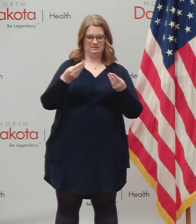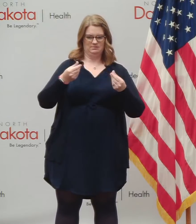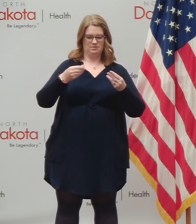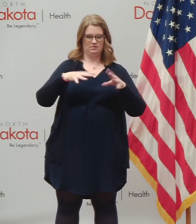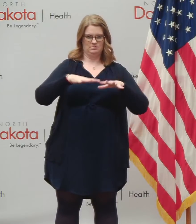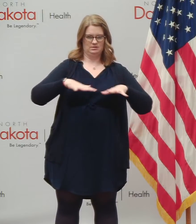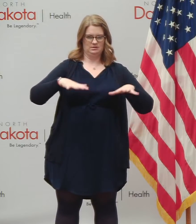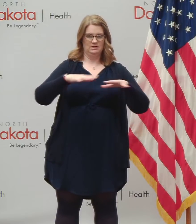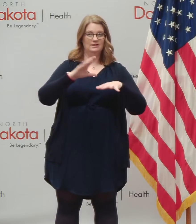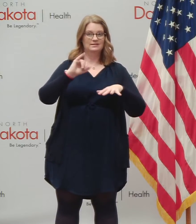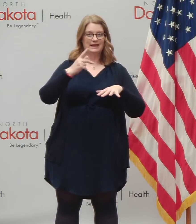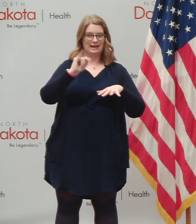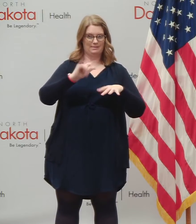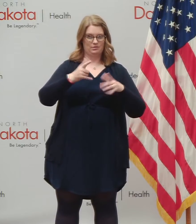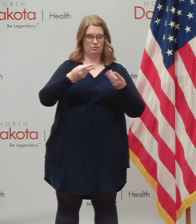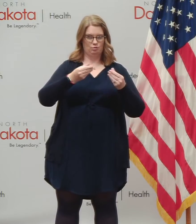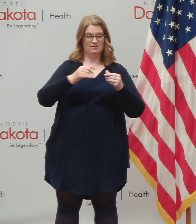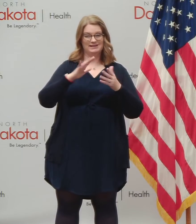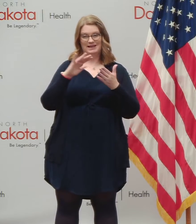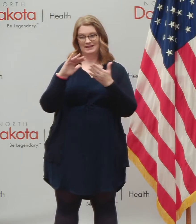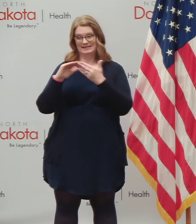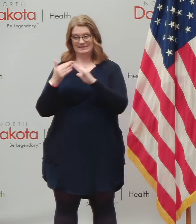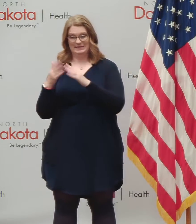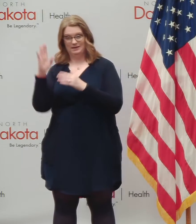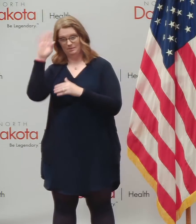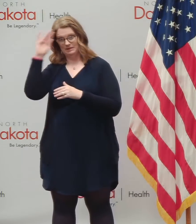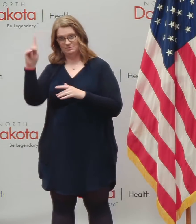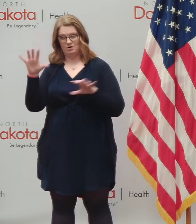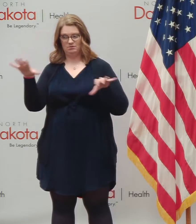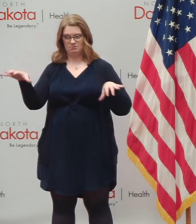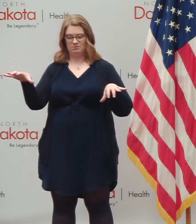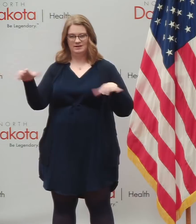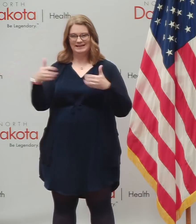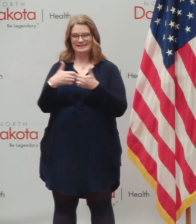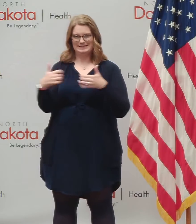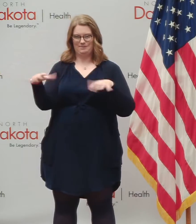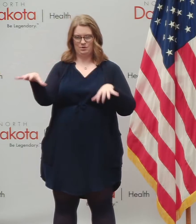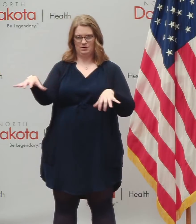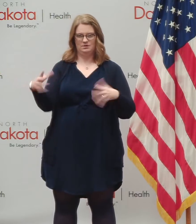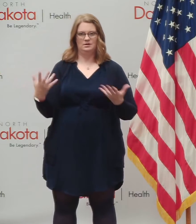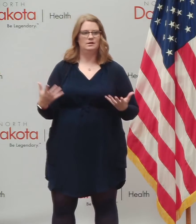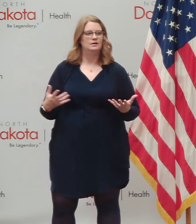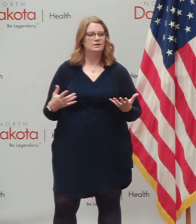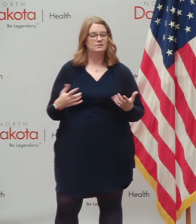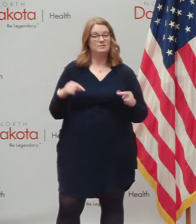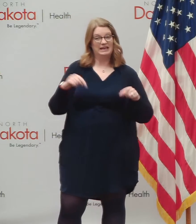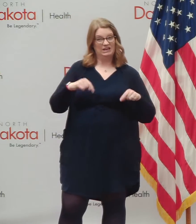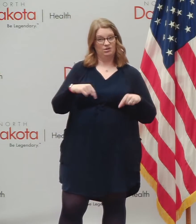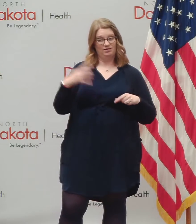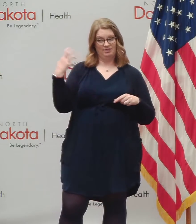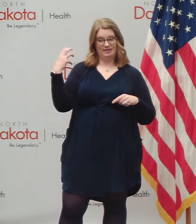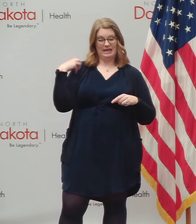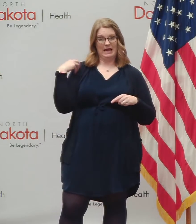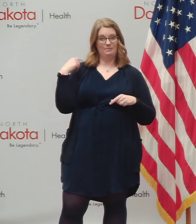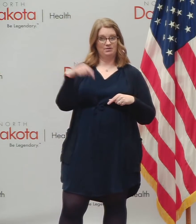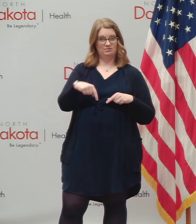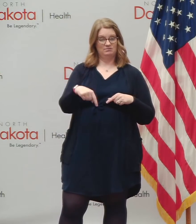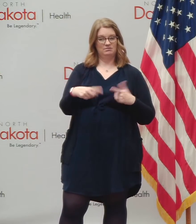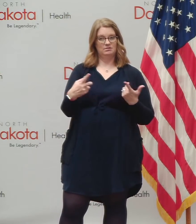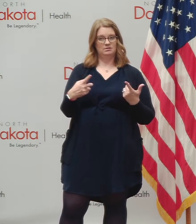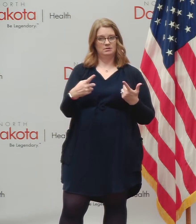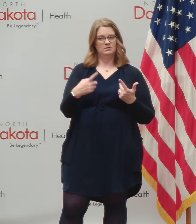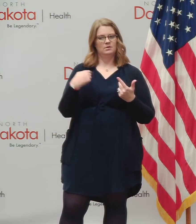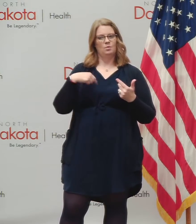buildings in Bismarck, but the Capitol grounds in the city of Bismarck. But having said that, that's all like in the weeds. Here in the Capitol, as part of the continuity of government,